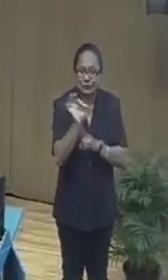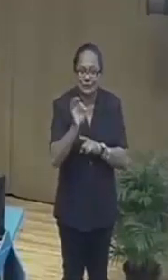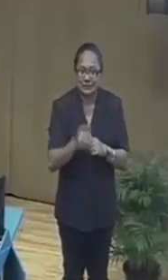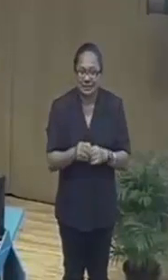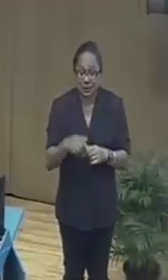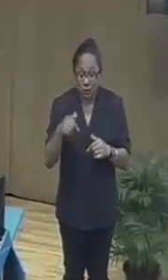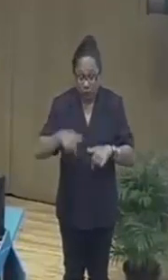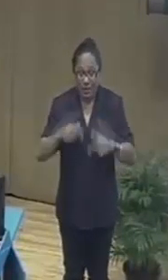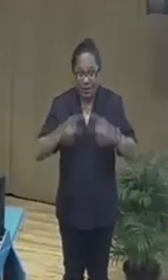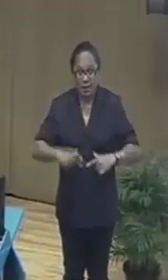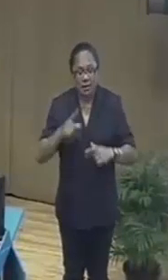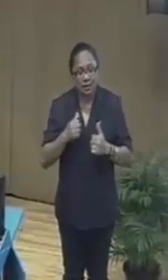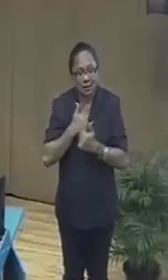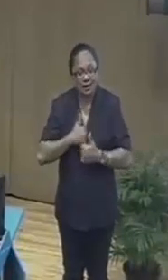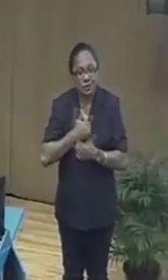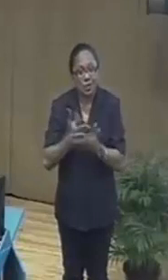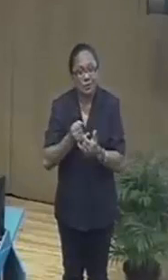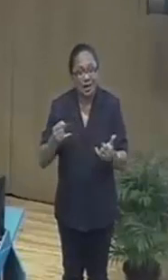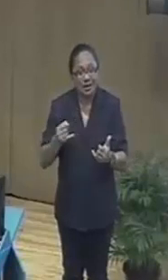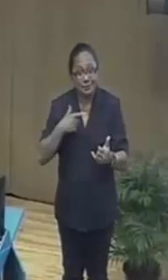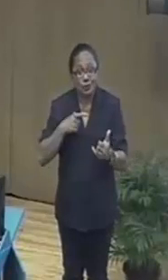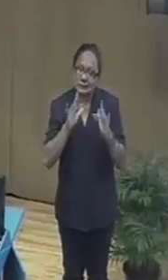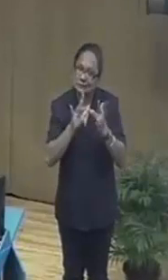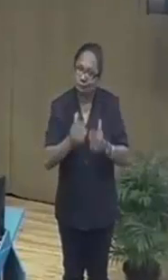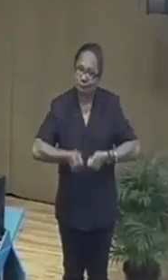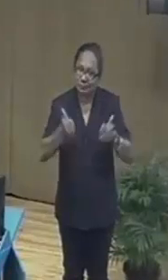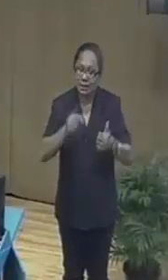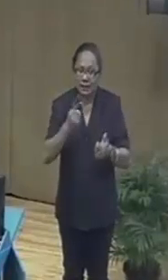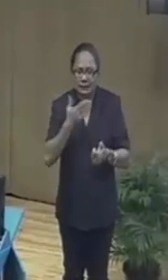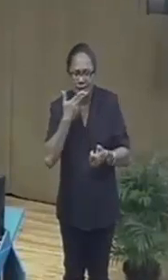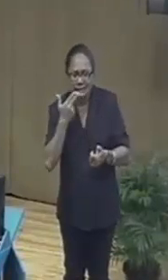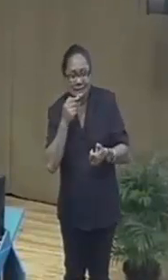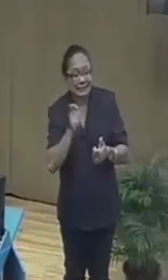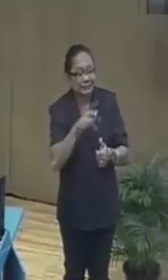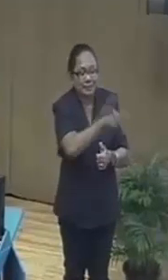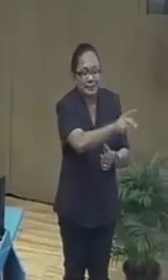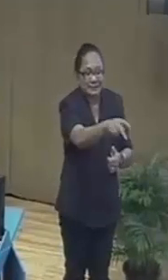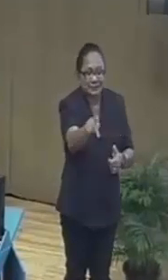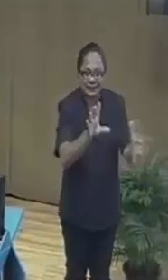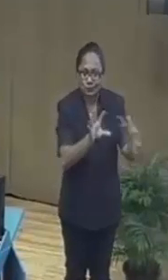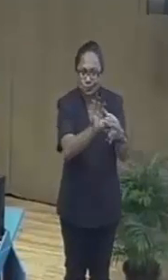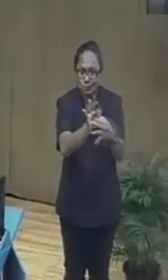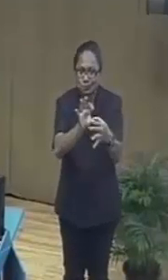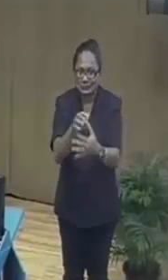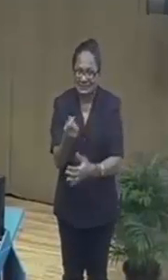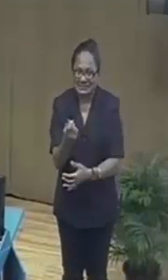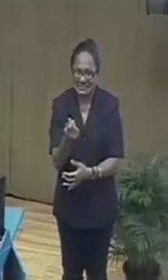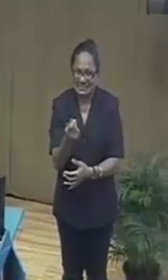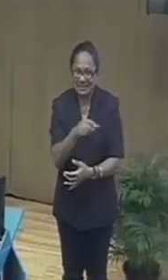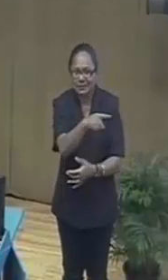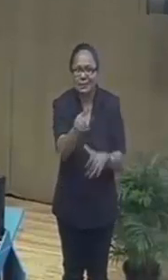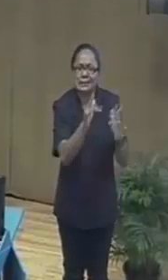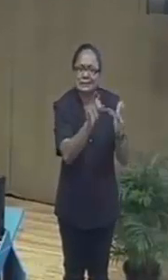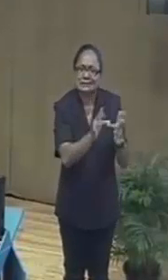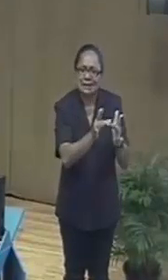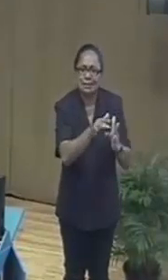at Lodala can enjoy online learning as much as we want to, and it would be nice if the regional students could do the same. In other words, it would be